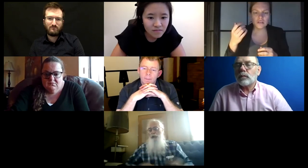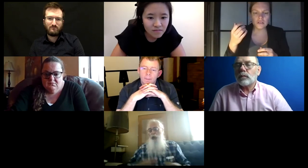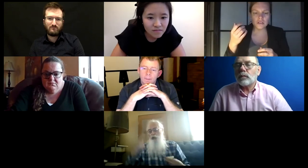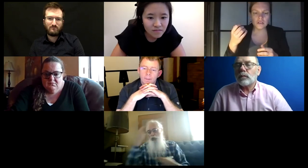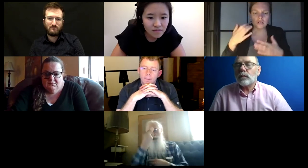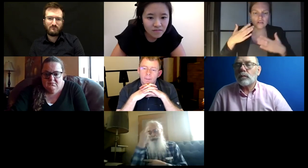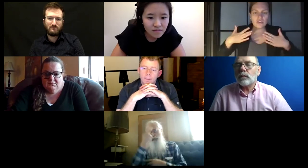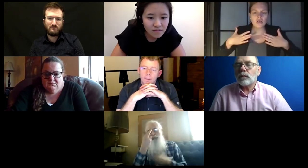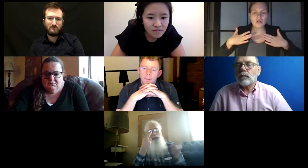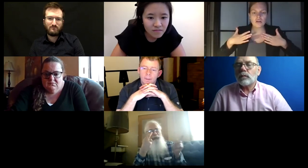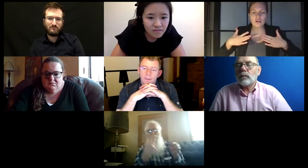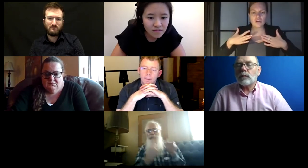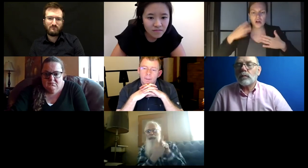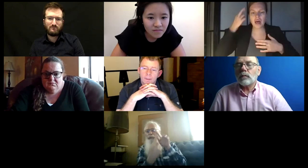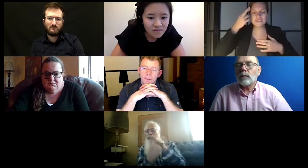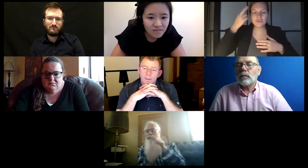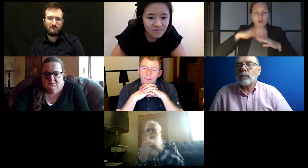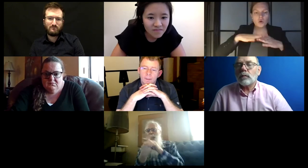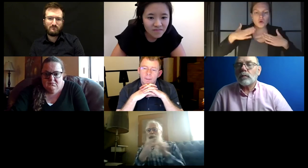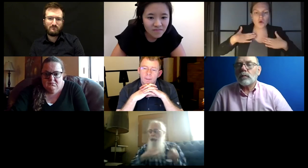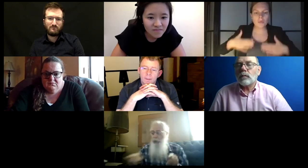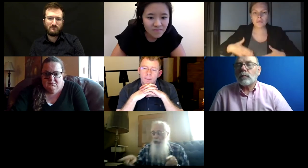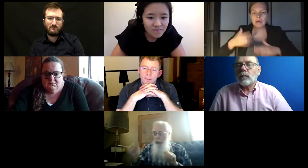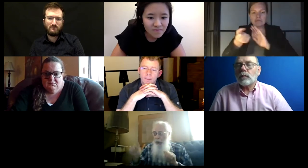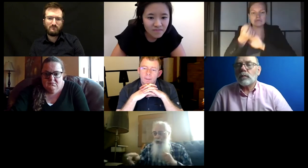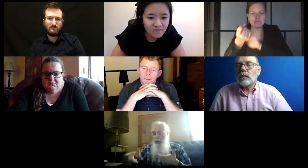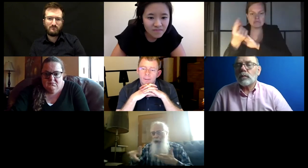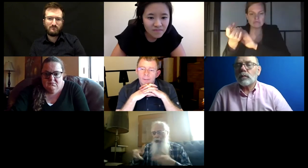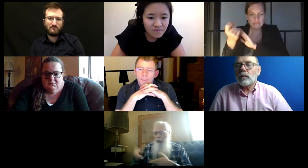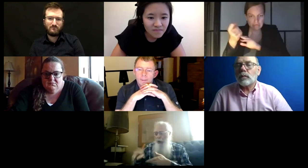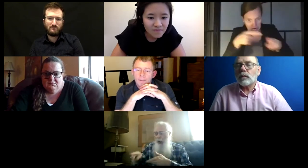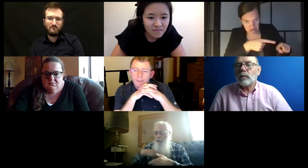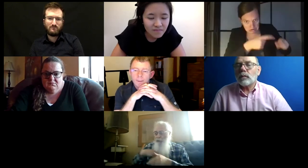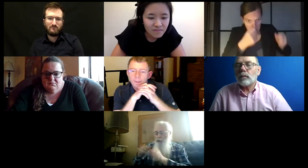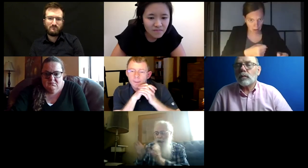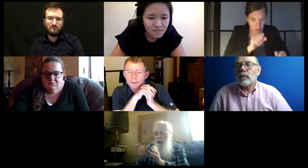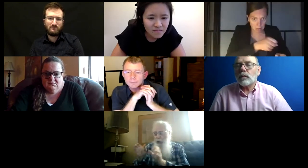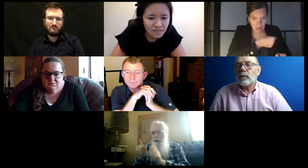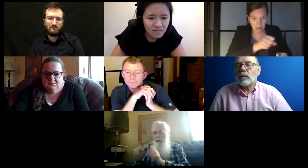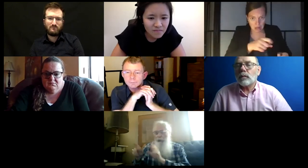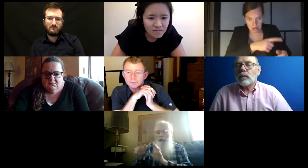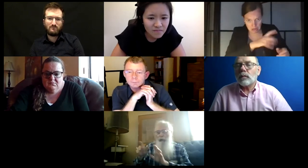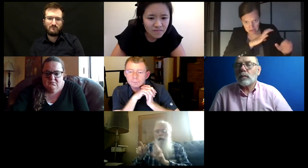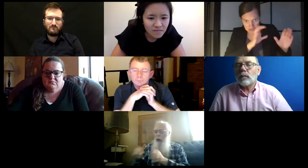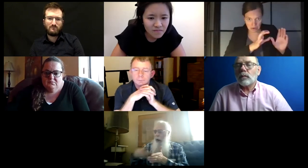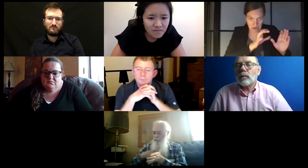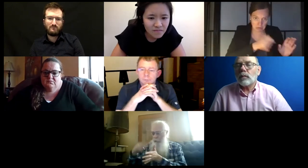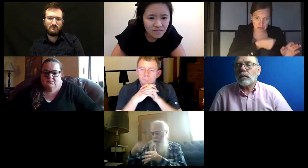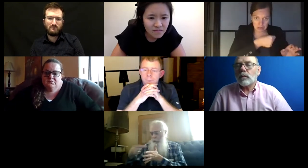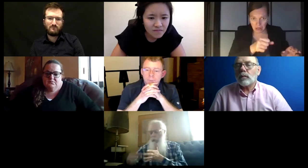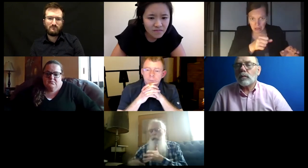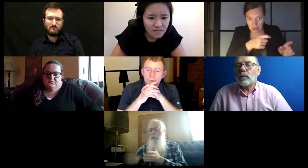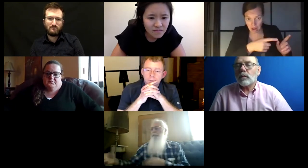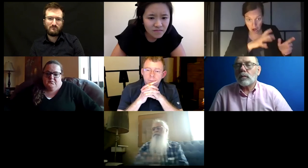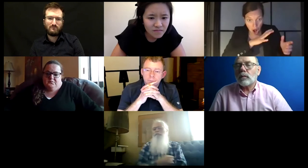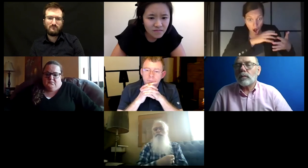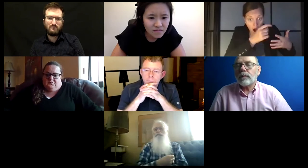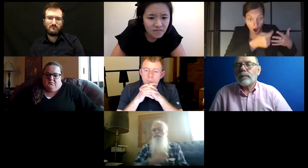The Occupational Health and Safety Authority looks to individuals who are certified with these